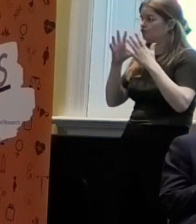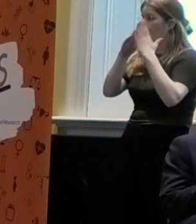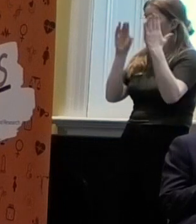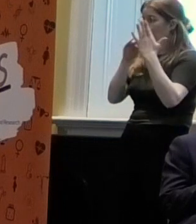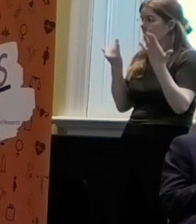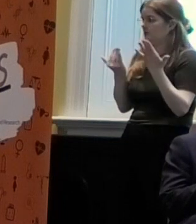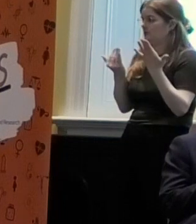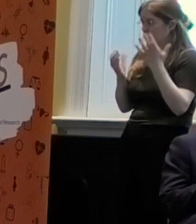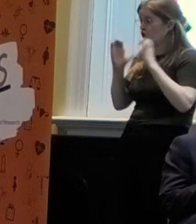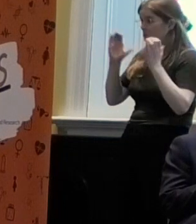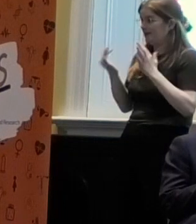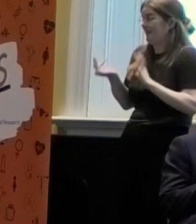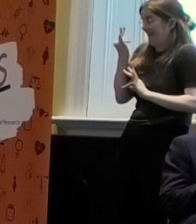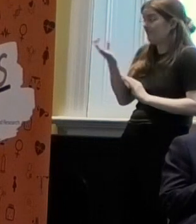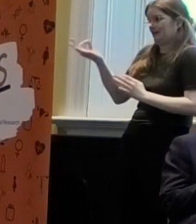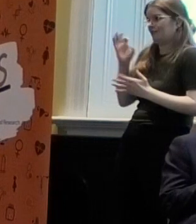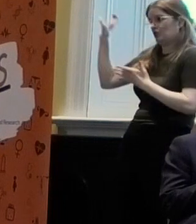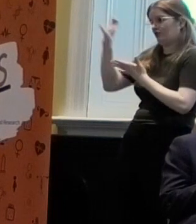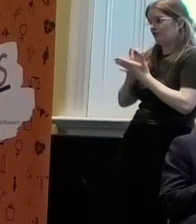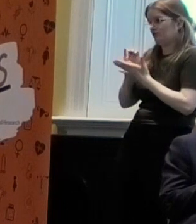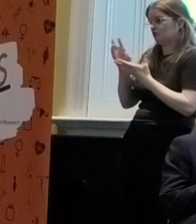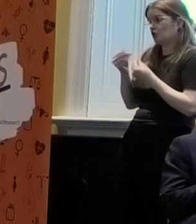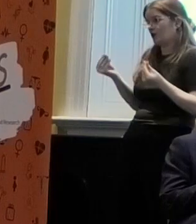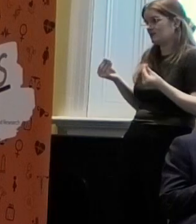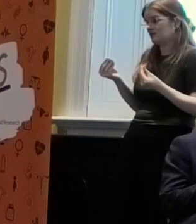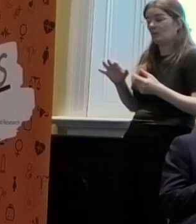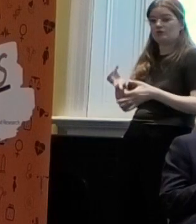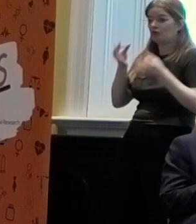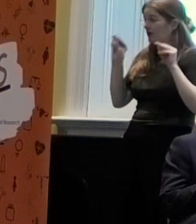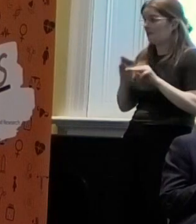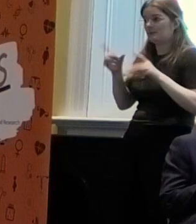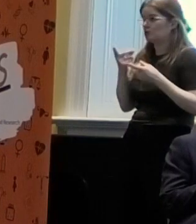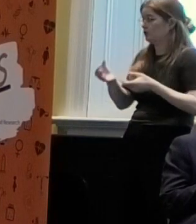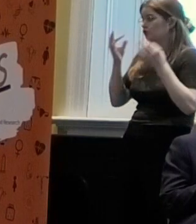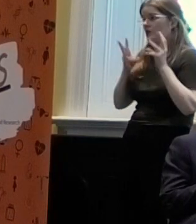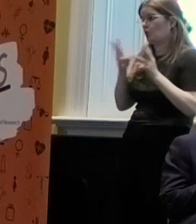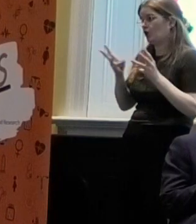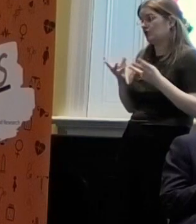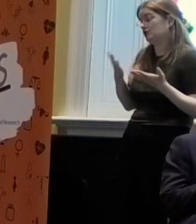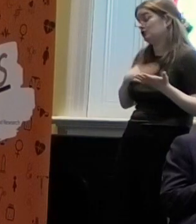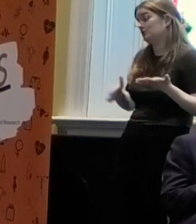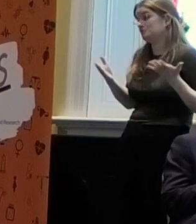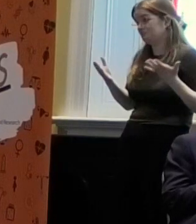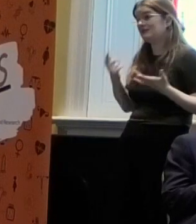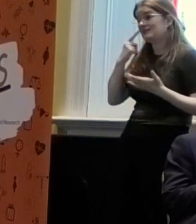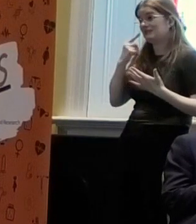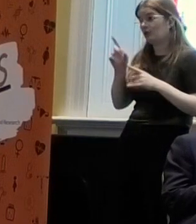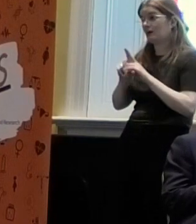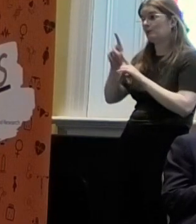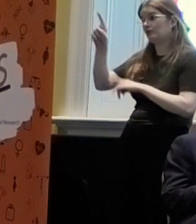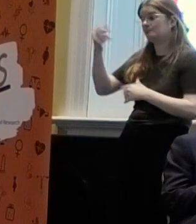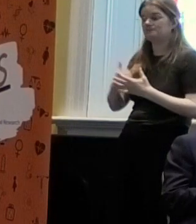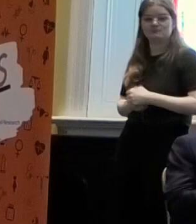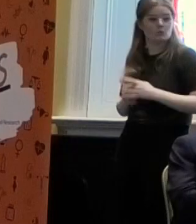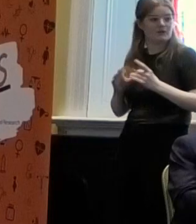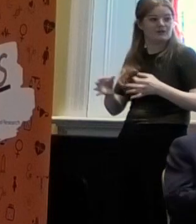things right if we were adequately resourced to some great people doing great work. And let's just see if we can make it happen. Great,